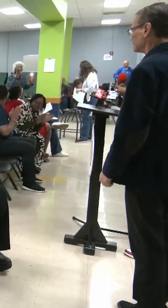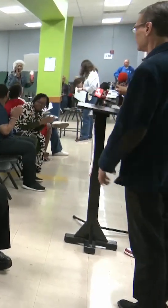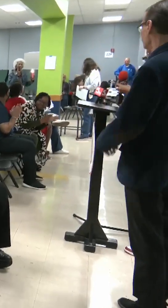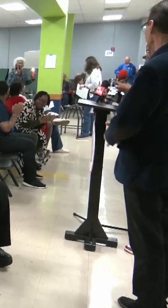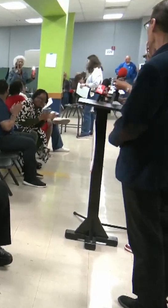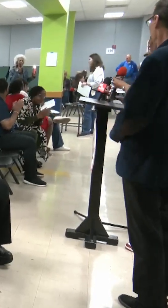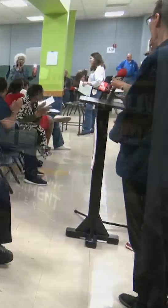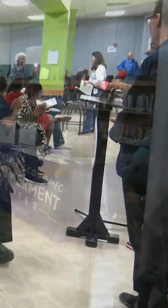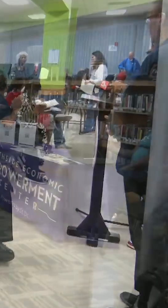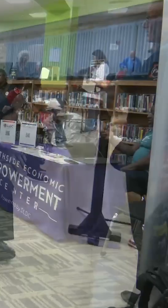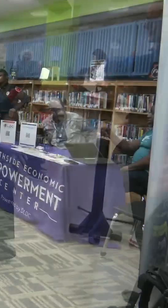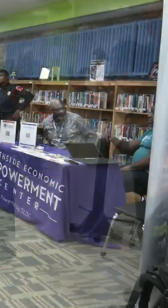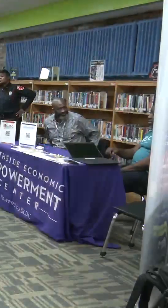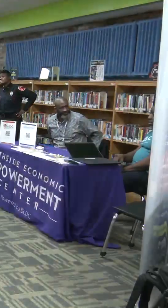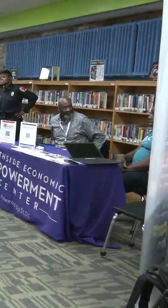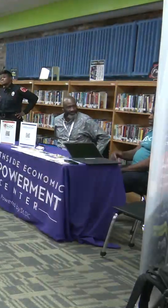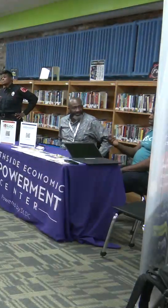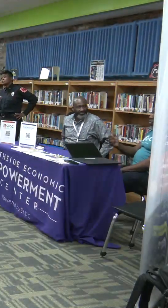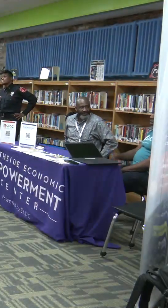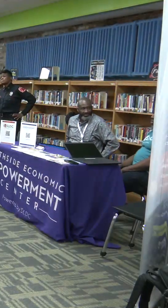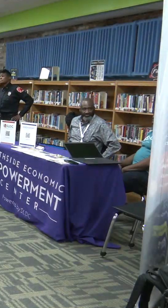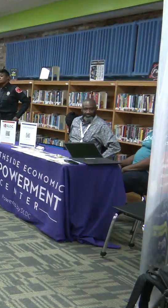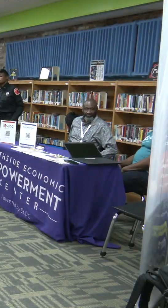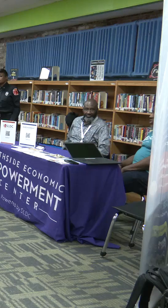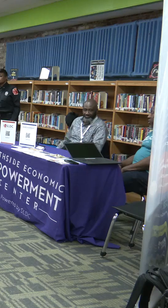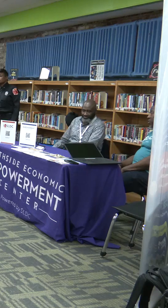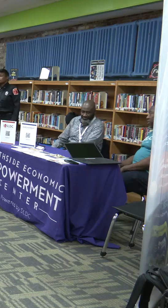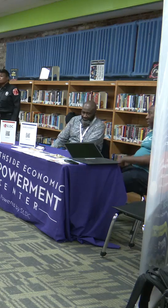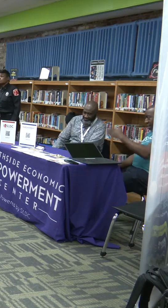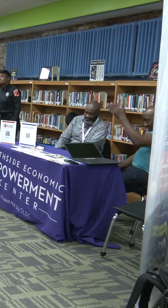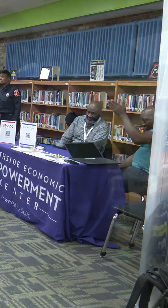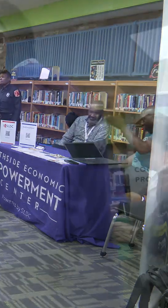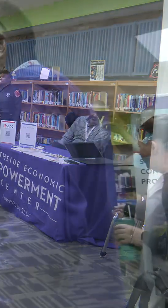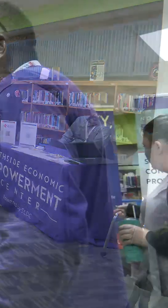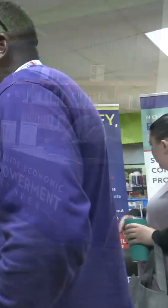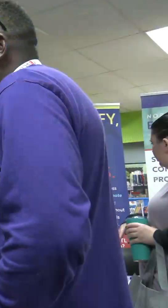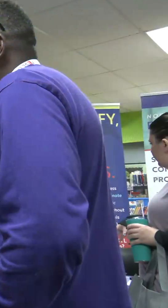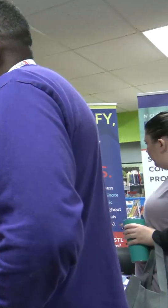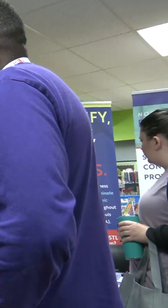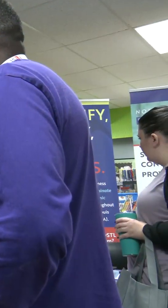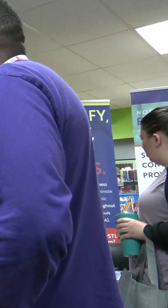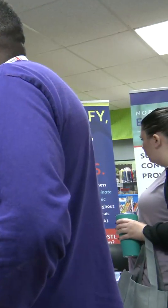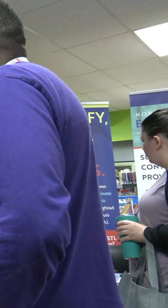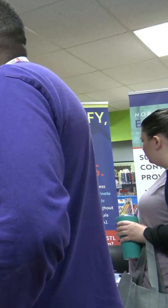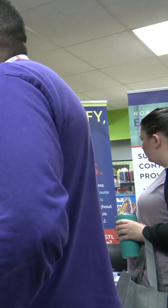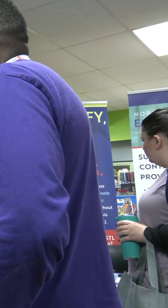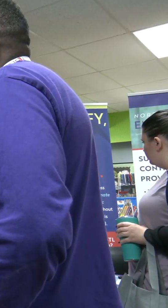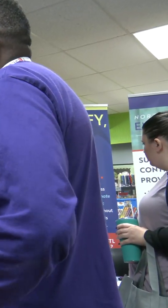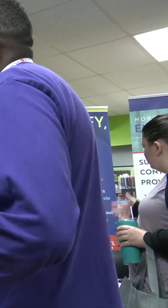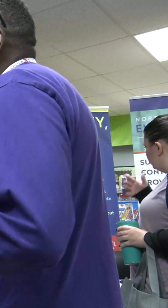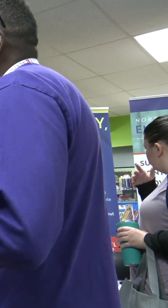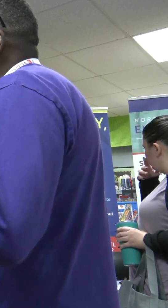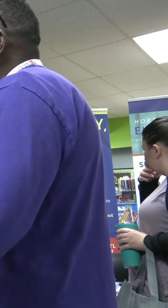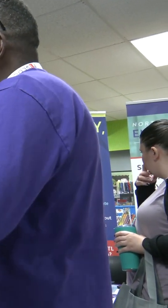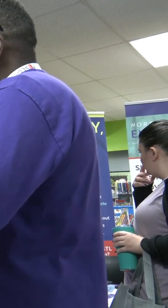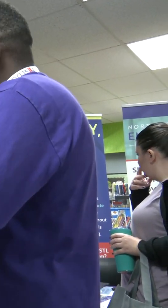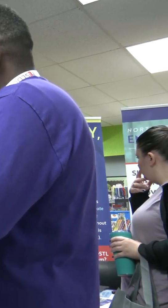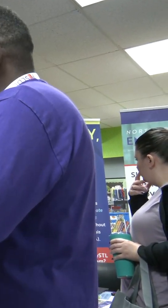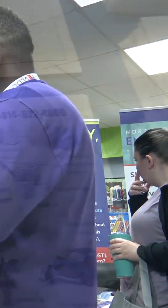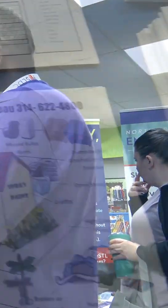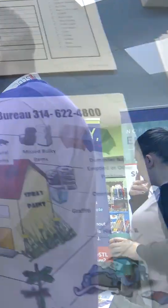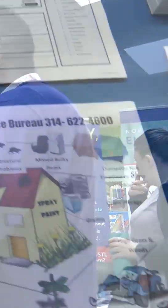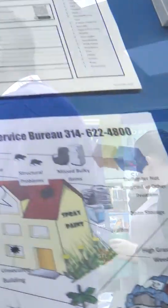of We town. brought the entire cabinet to you, so please. I'll even come to you. Right. I've never done that. If you don't